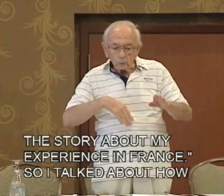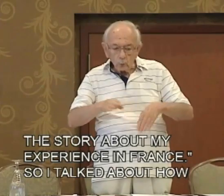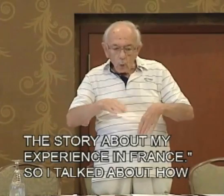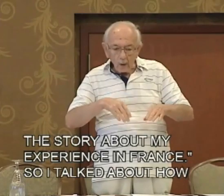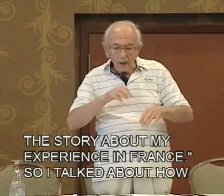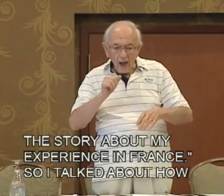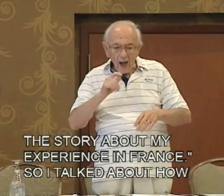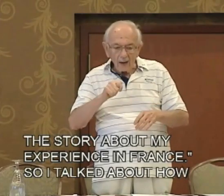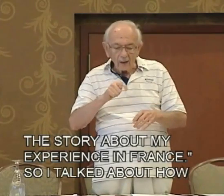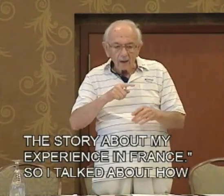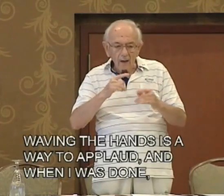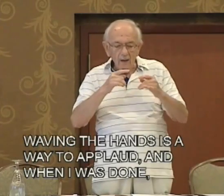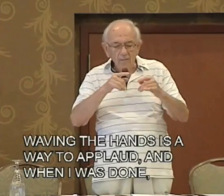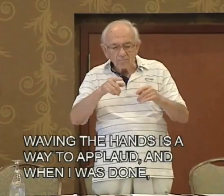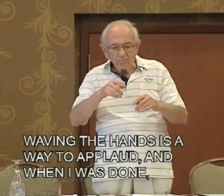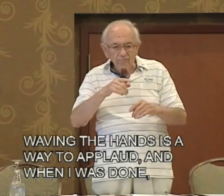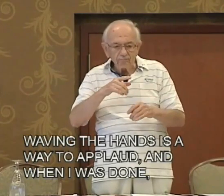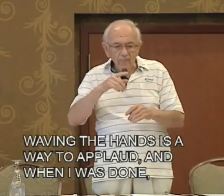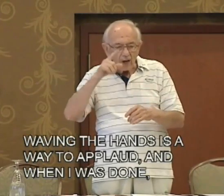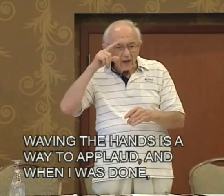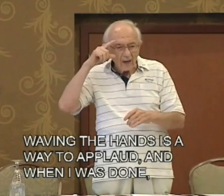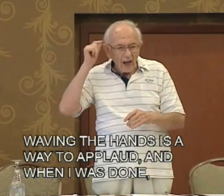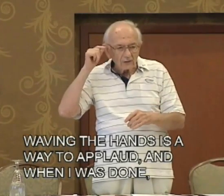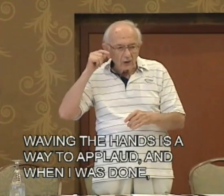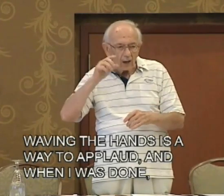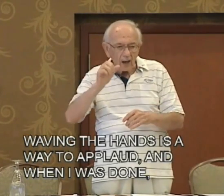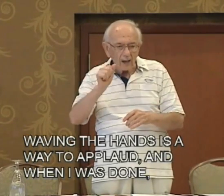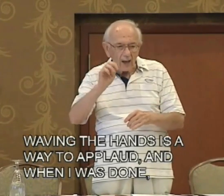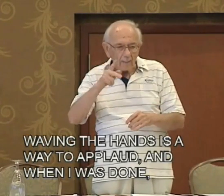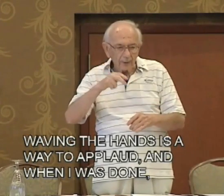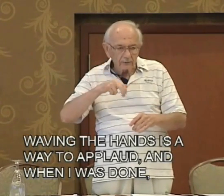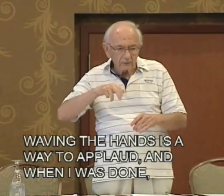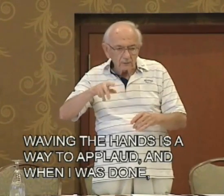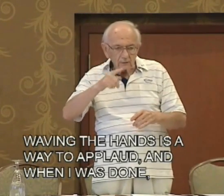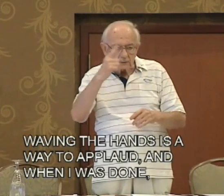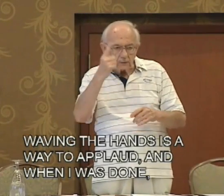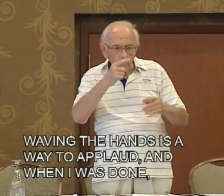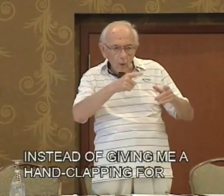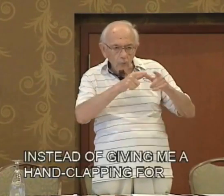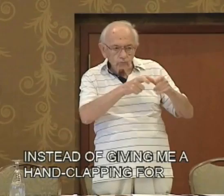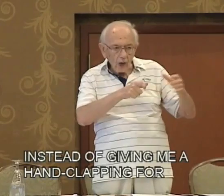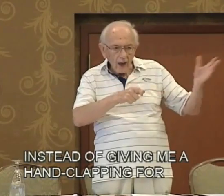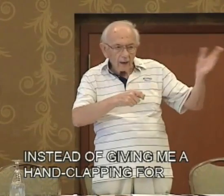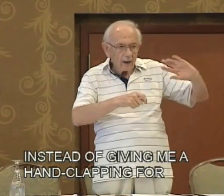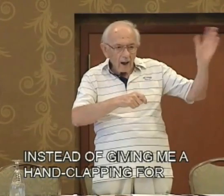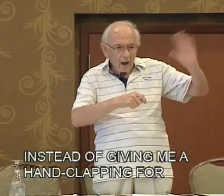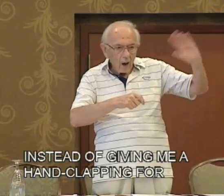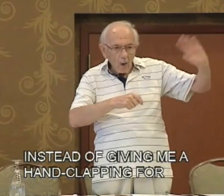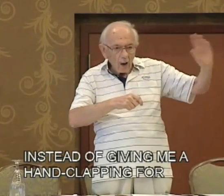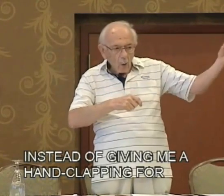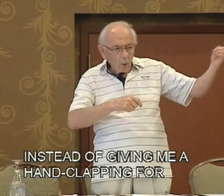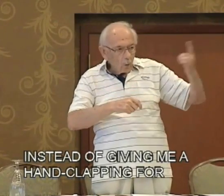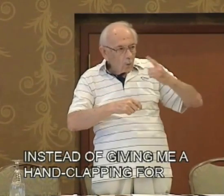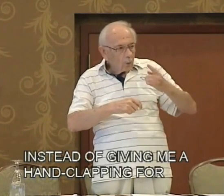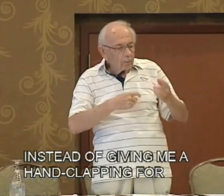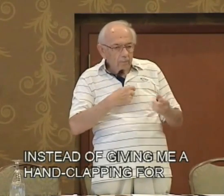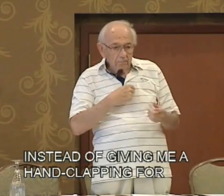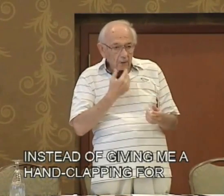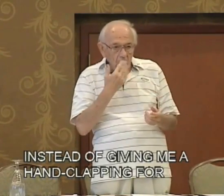the fall after that I remember walking on the Gallaudet campus somewhere and some runners came by and